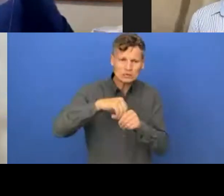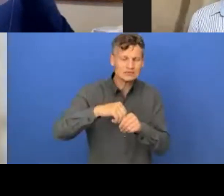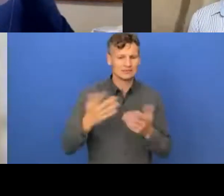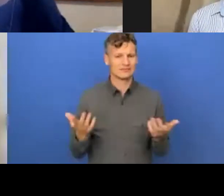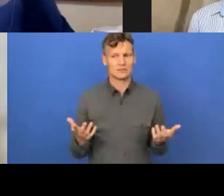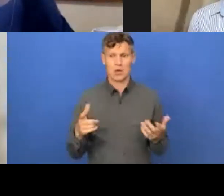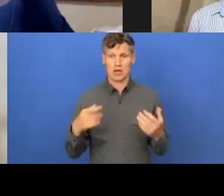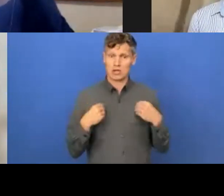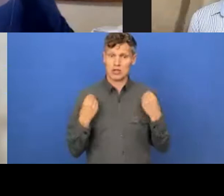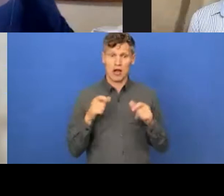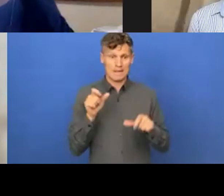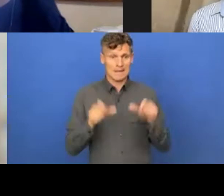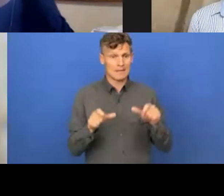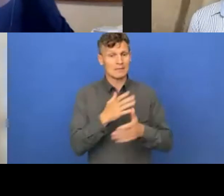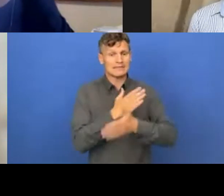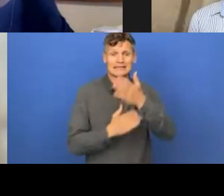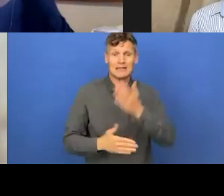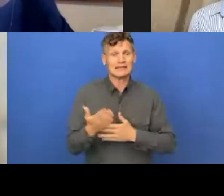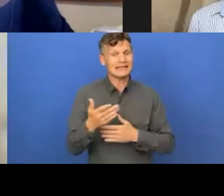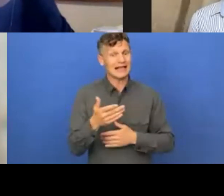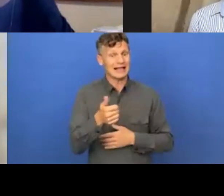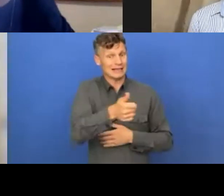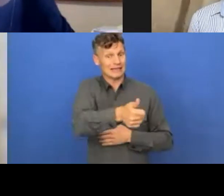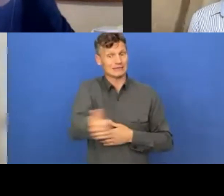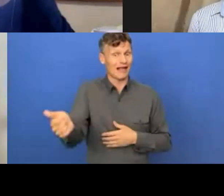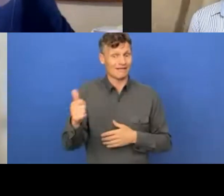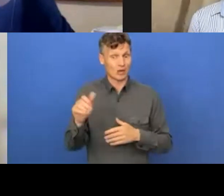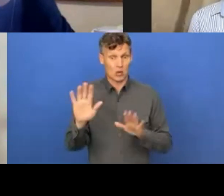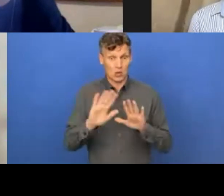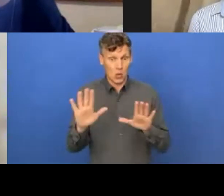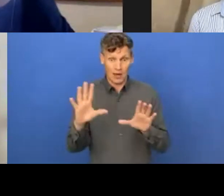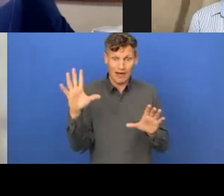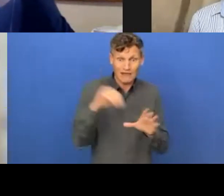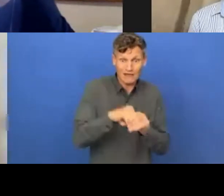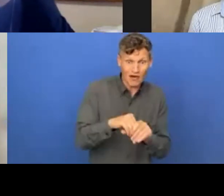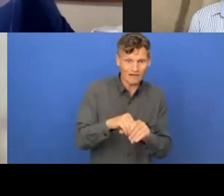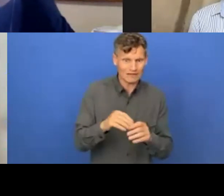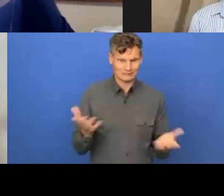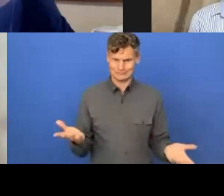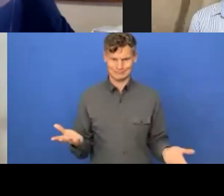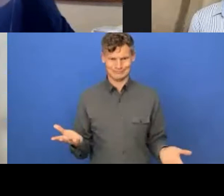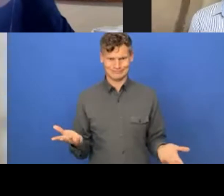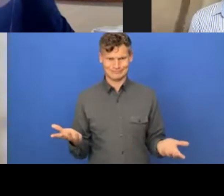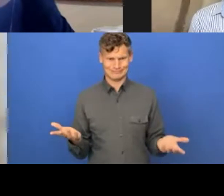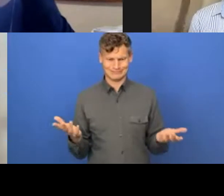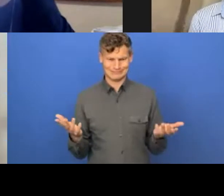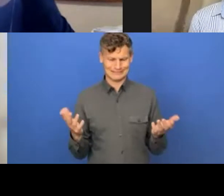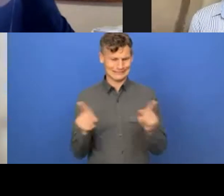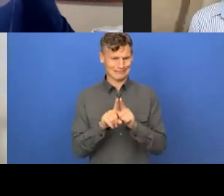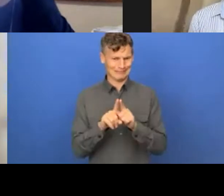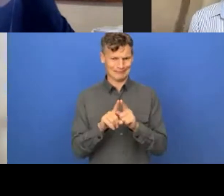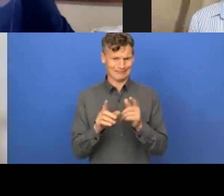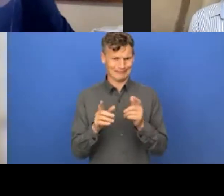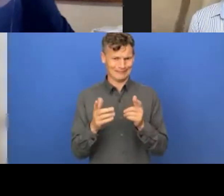not involved in those interventions, there's no inclusion. So I think that's really resonates what